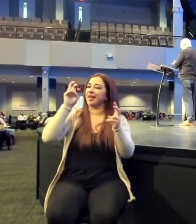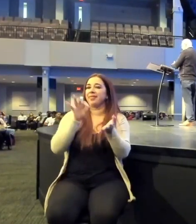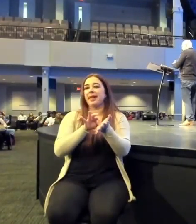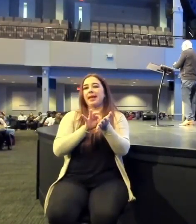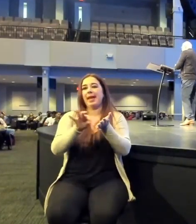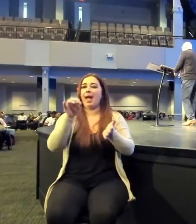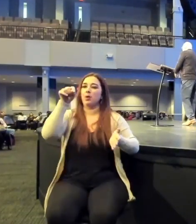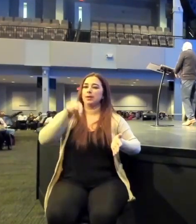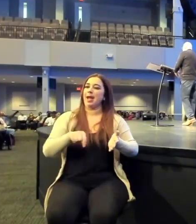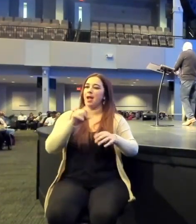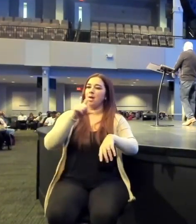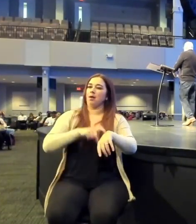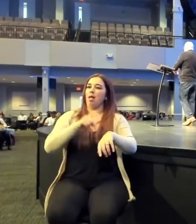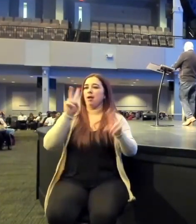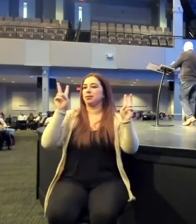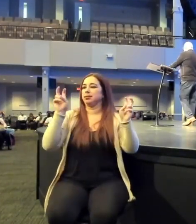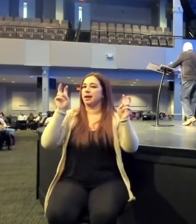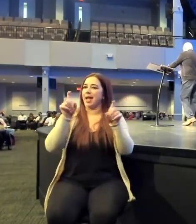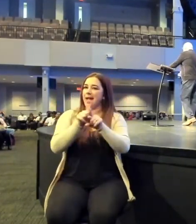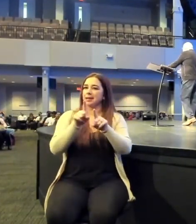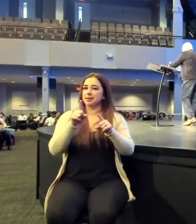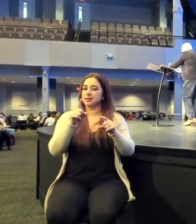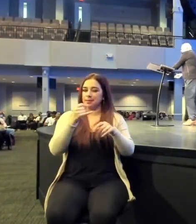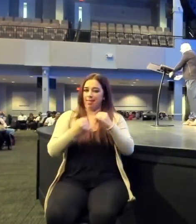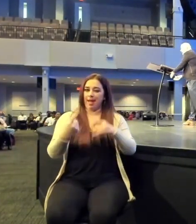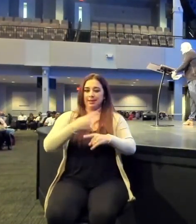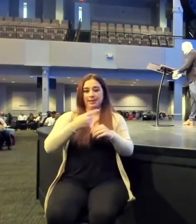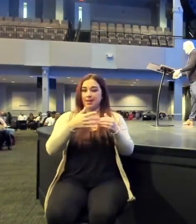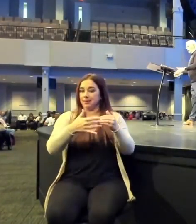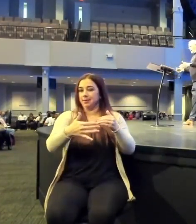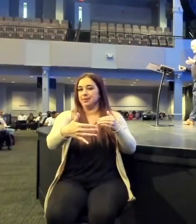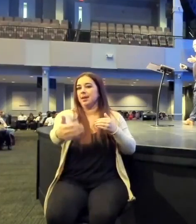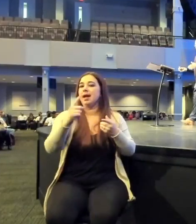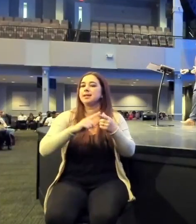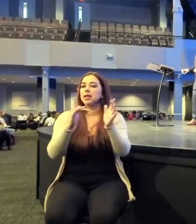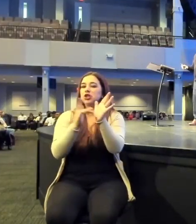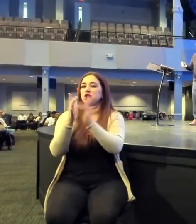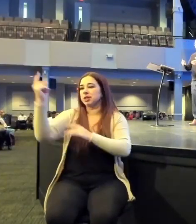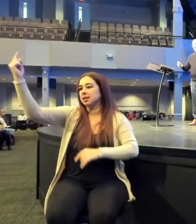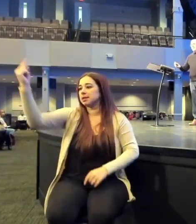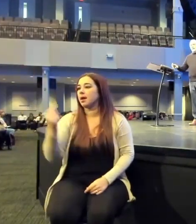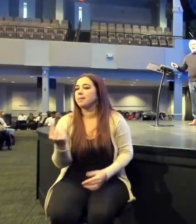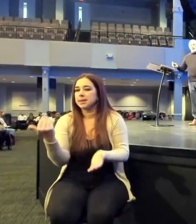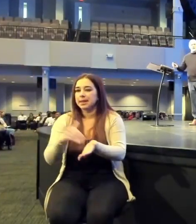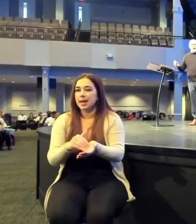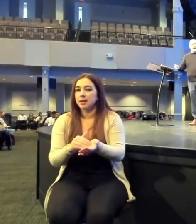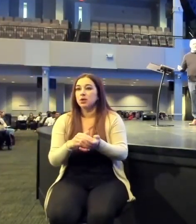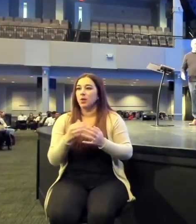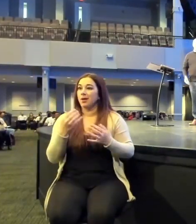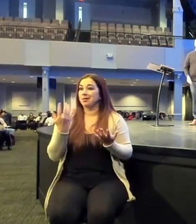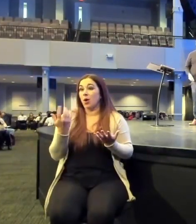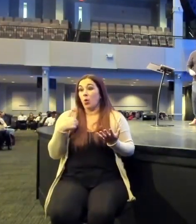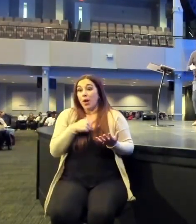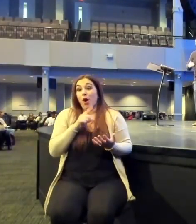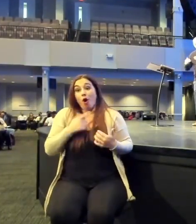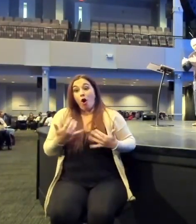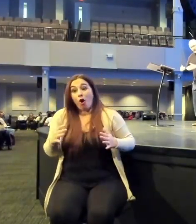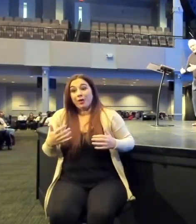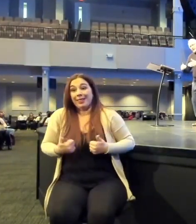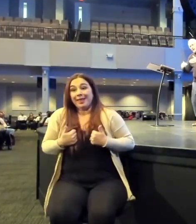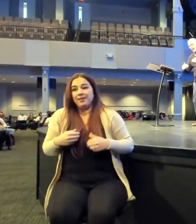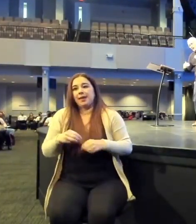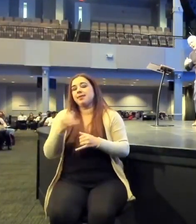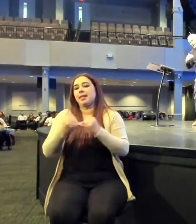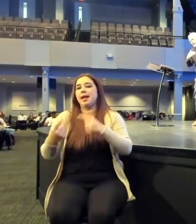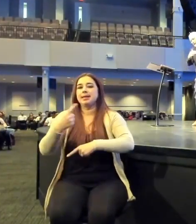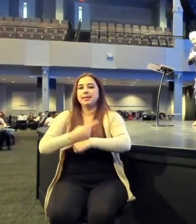countdown clock, if you will, until Jesus comes back again. And so in that regard, we are living in the last days, but the